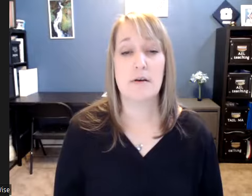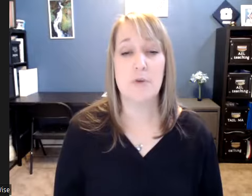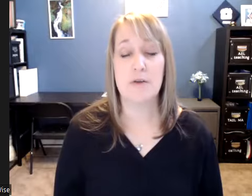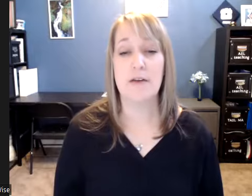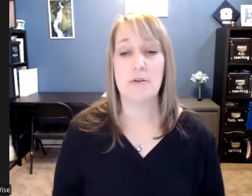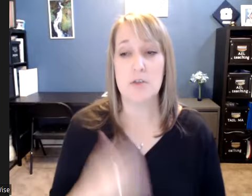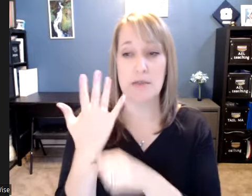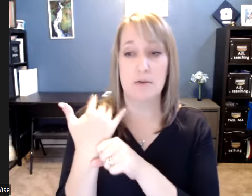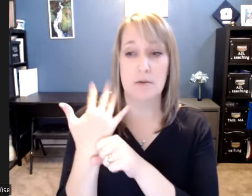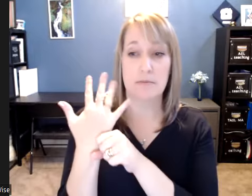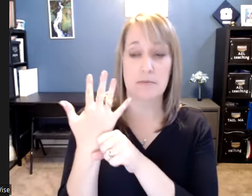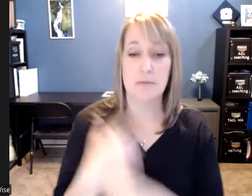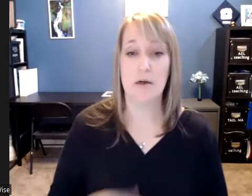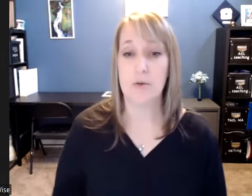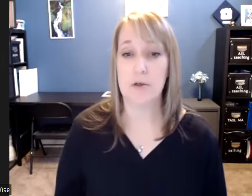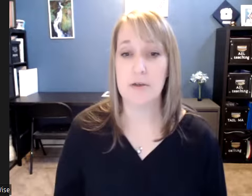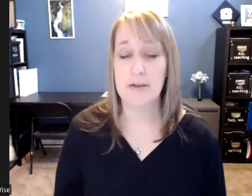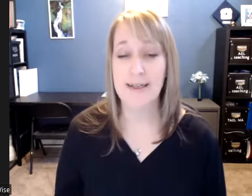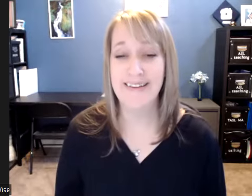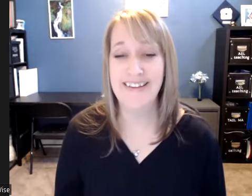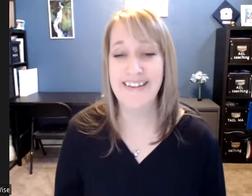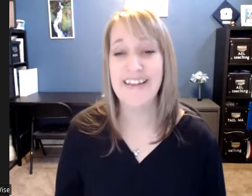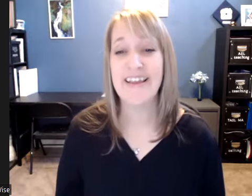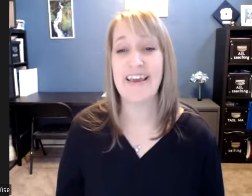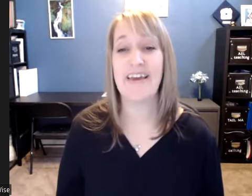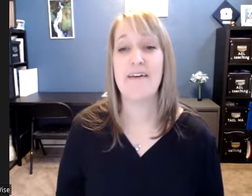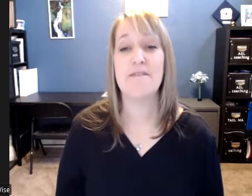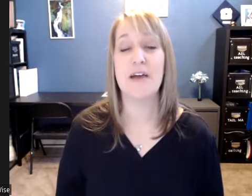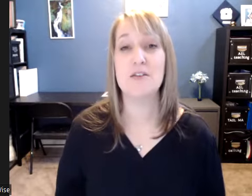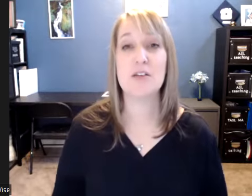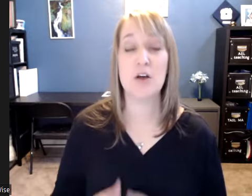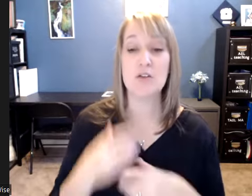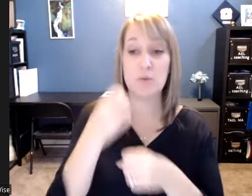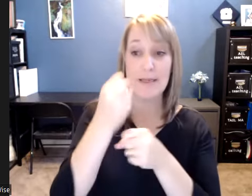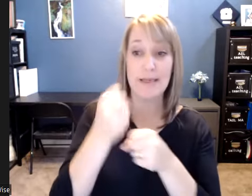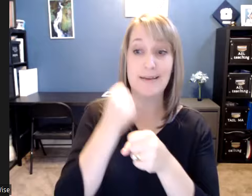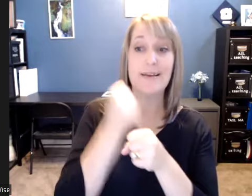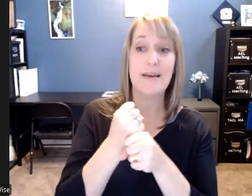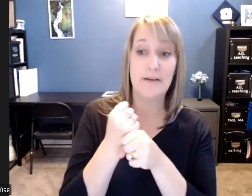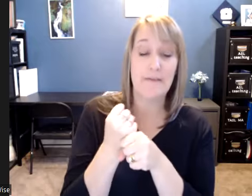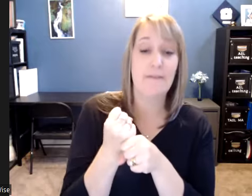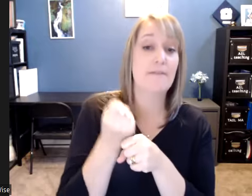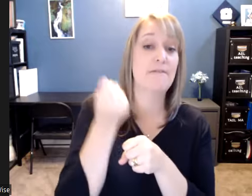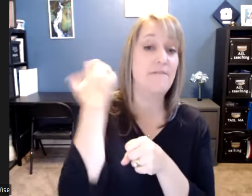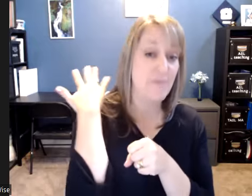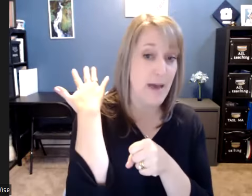4 and 5 are just a little awkwarder. Okay, 5 years ago would be year 5